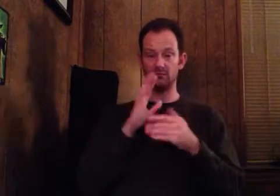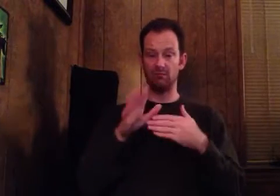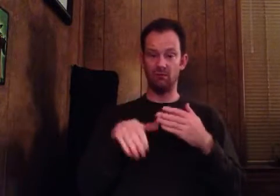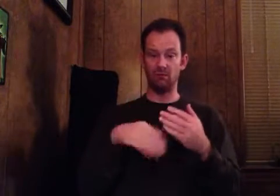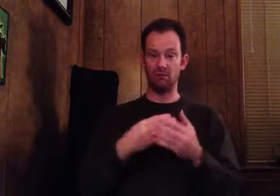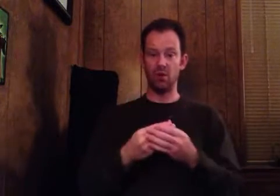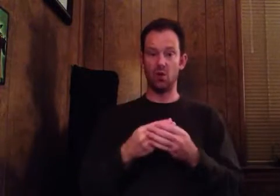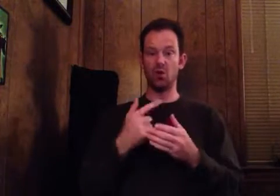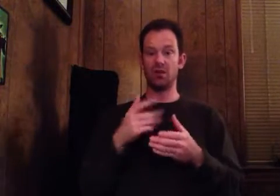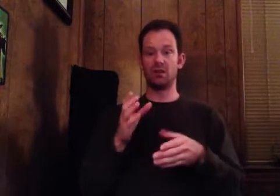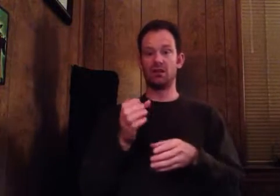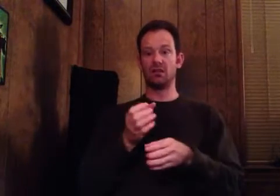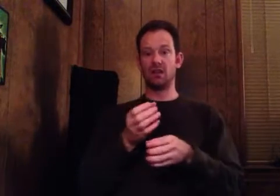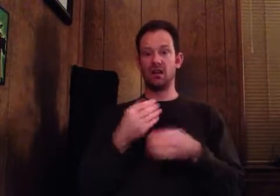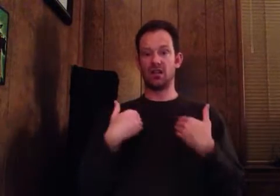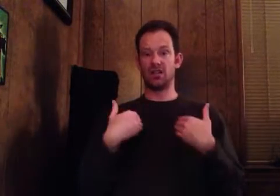pubic hairs.